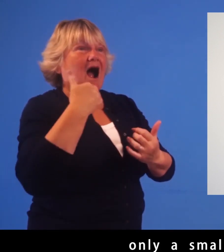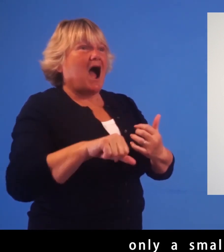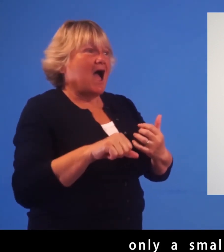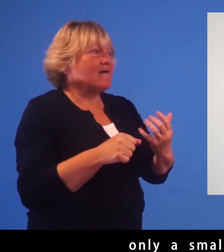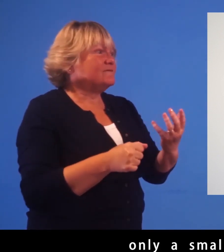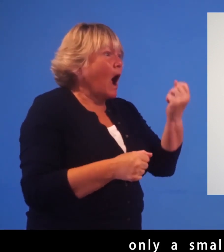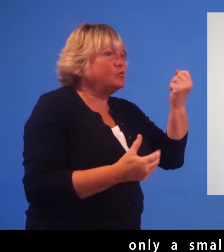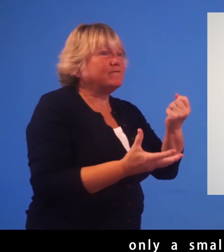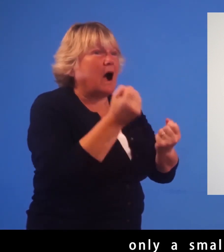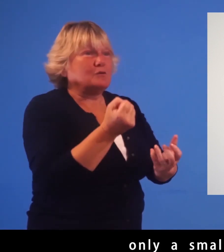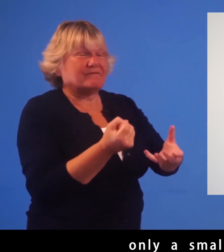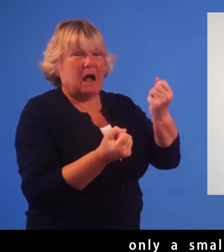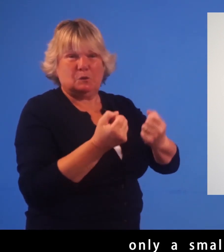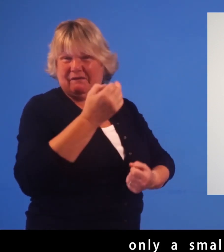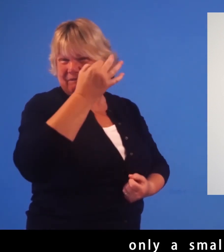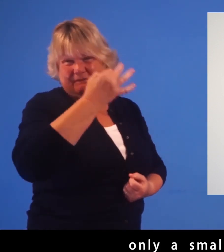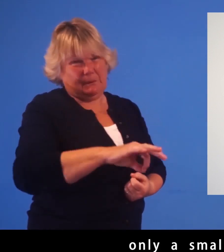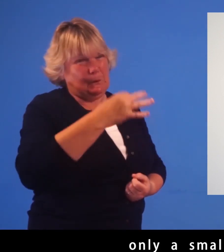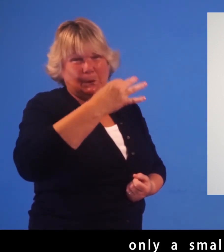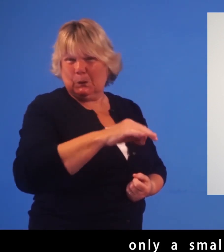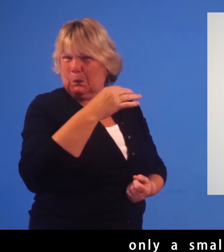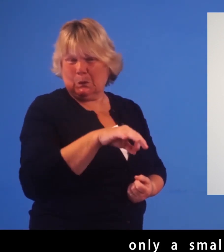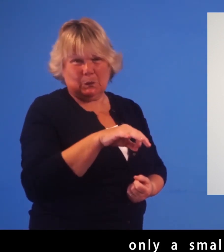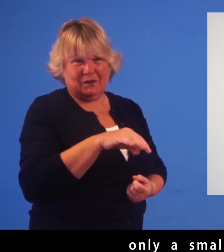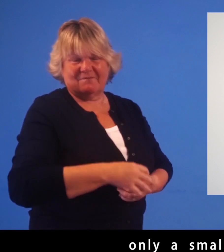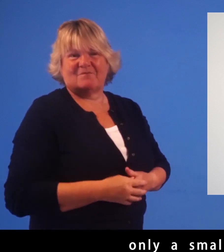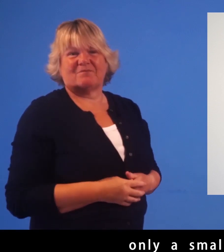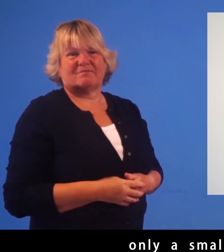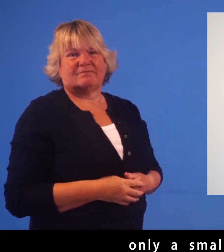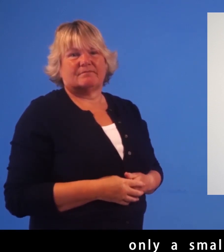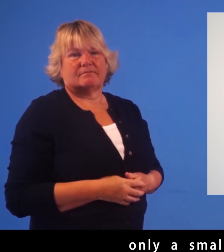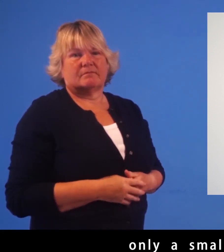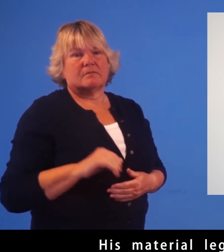only a small proportion of which has so far been traced.